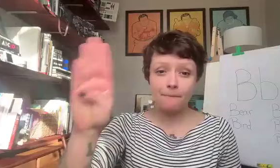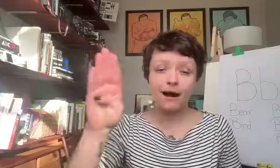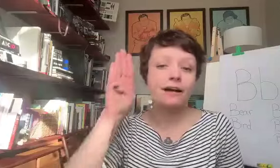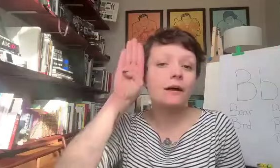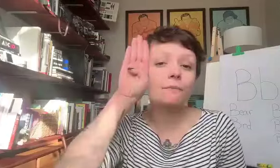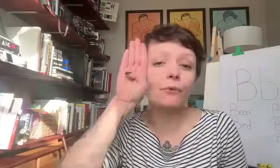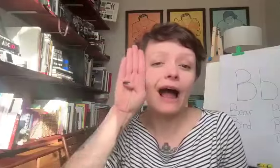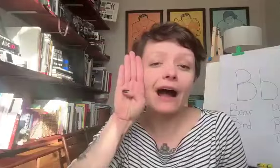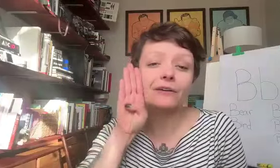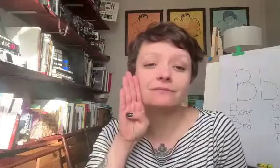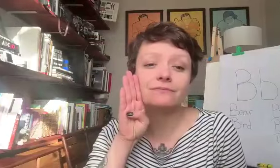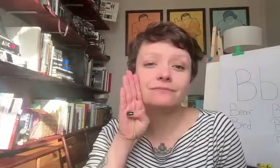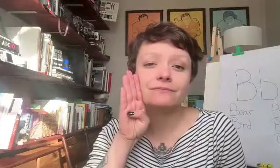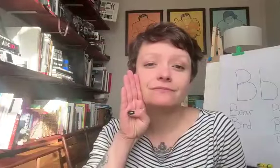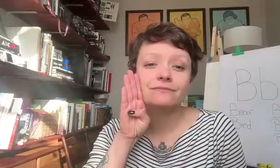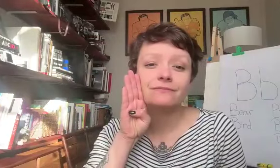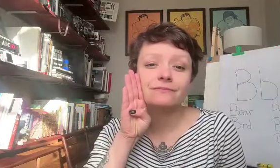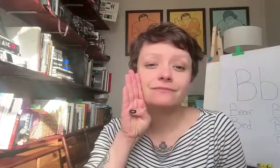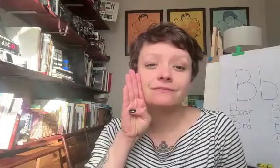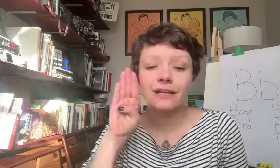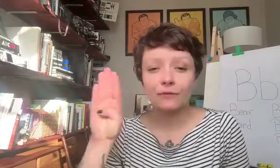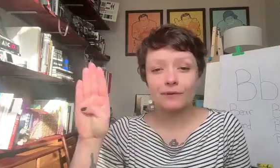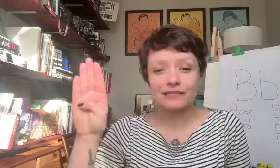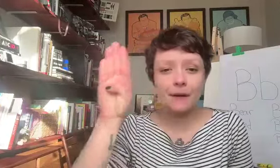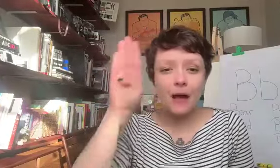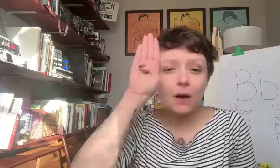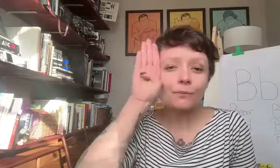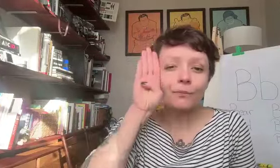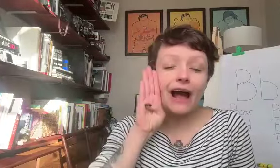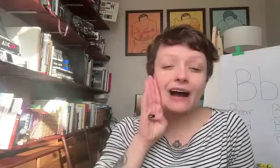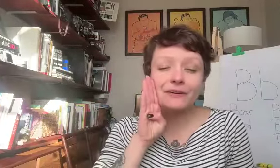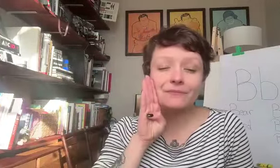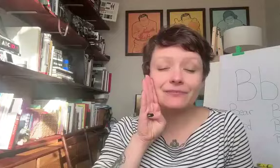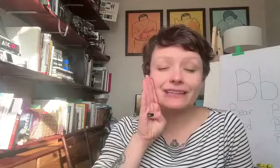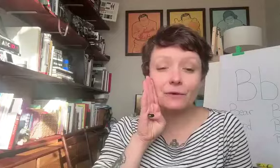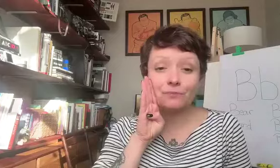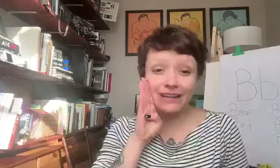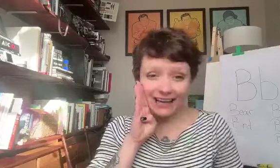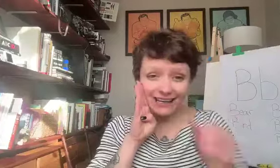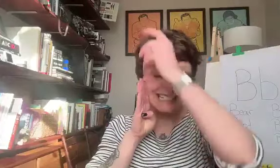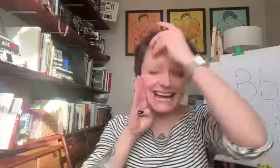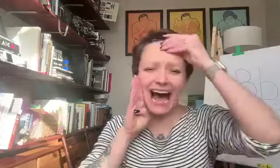B-b-b, brown. One more time. Brown. Now black is